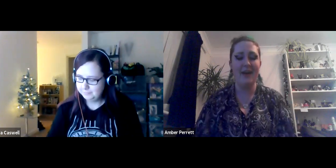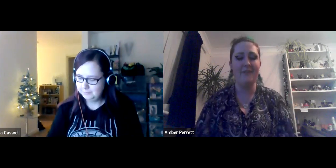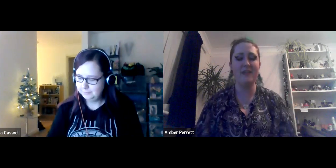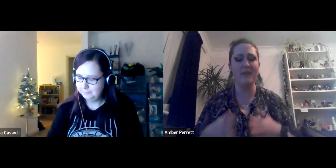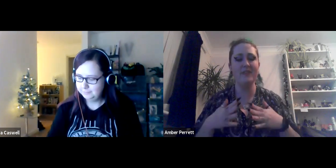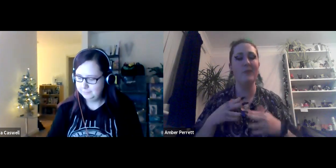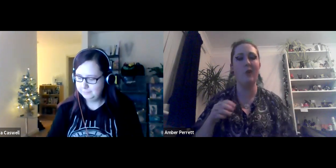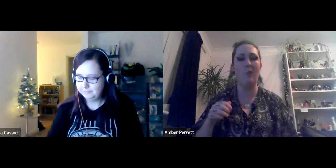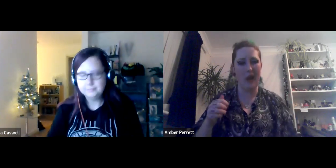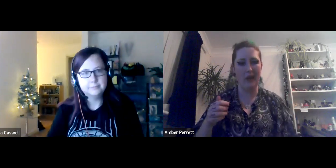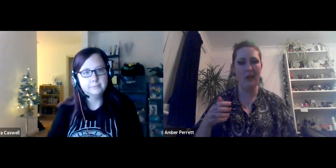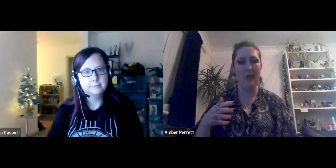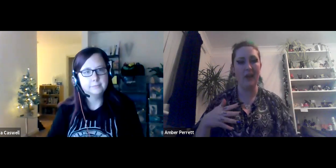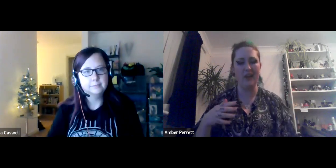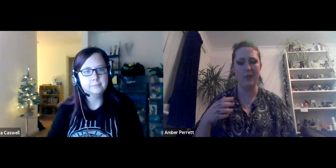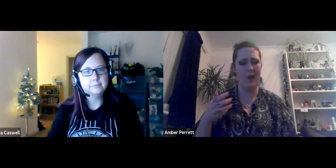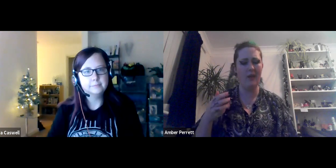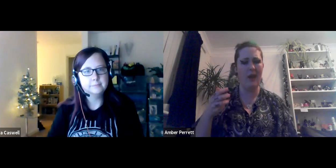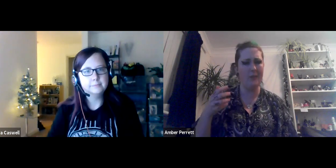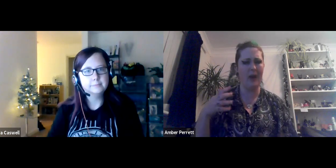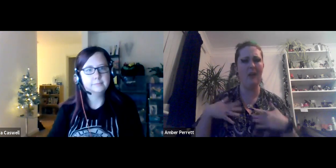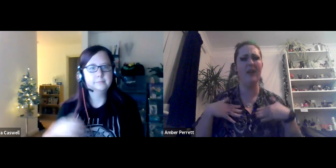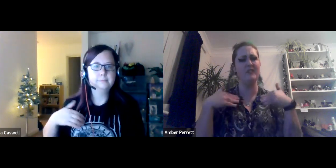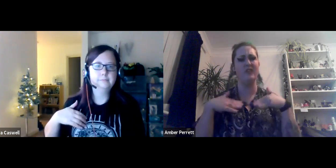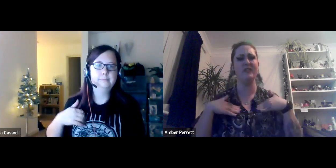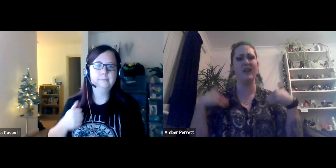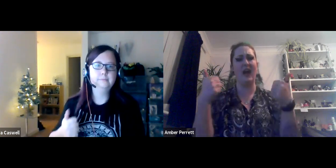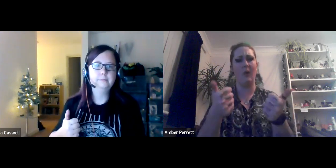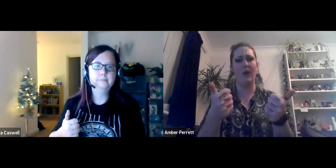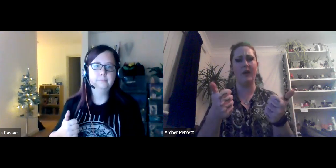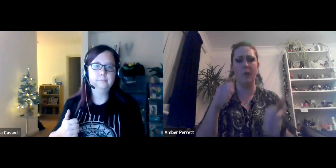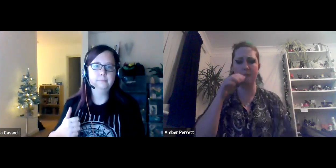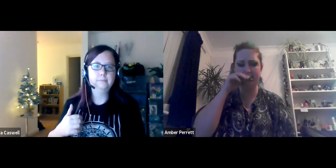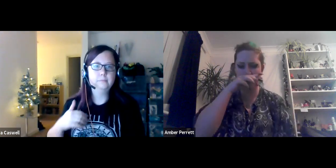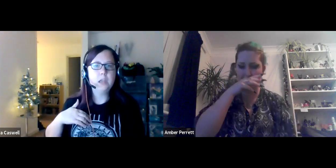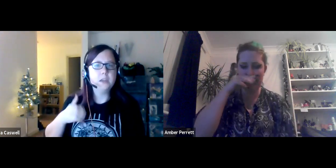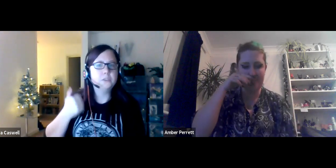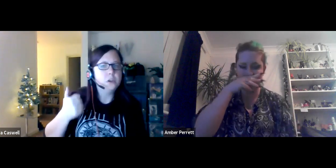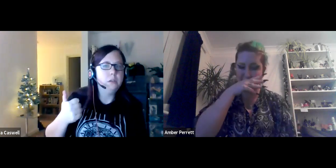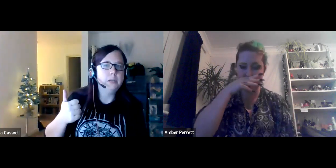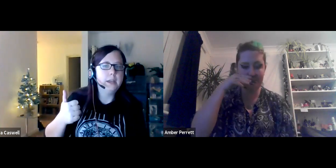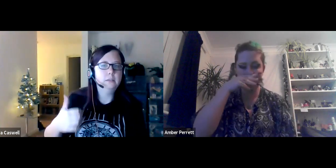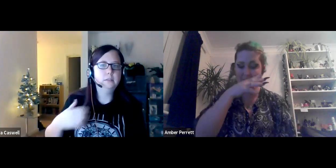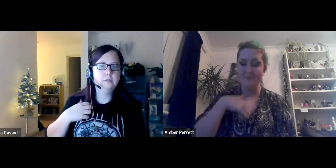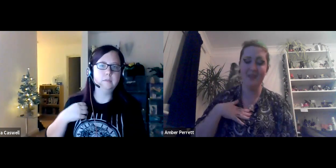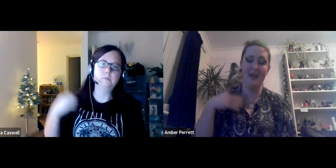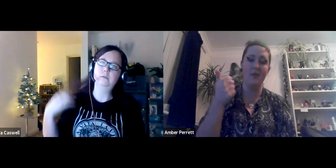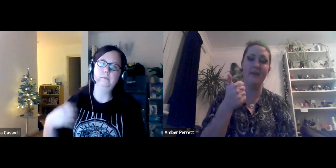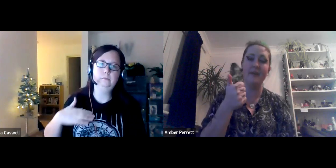For some reason, we've got well, like are you well? I'm well, is just the how are you one. It's only one hand as well. How are you?